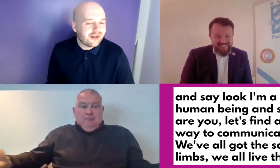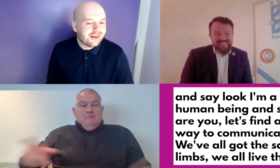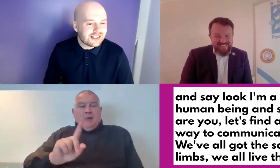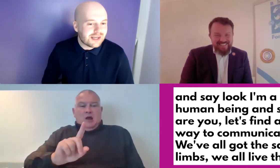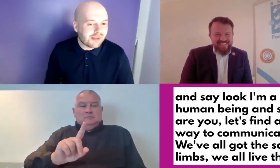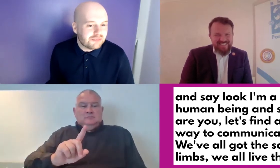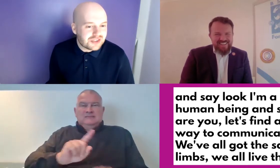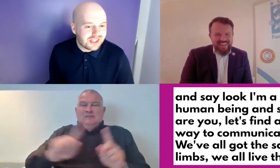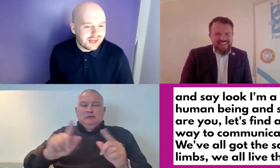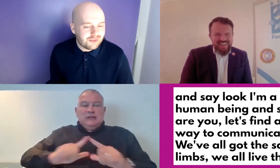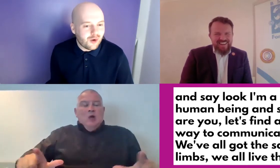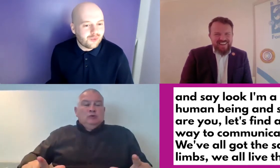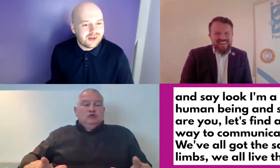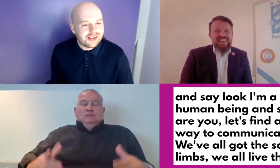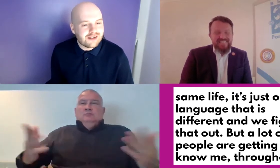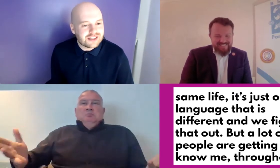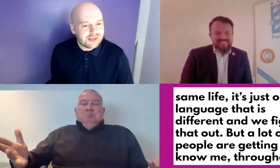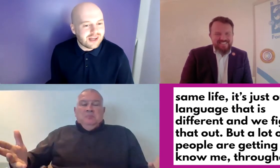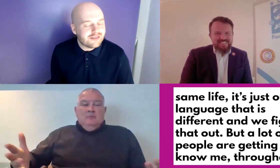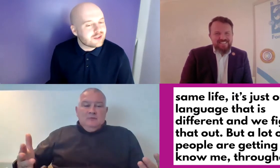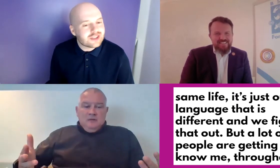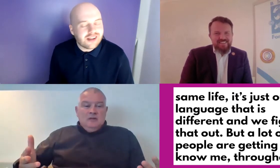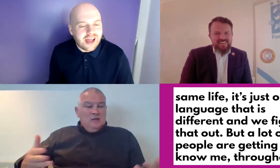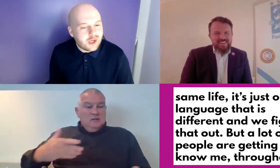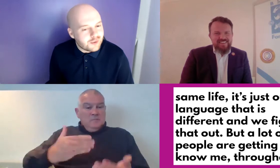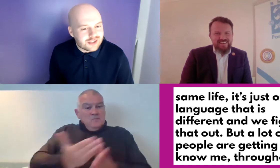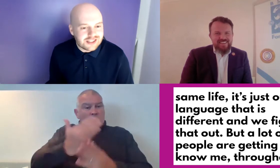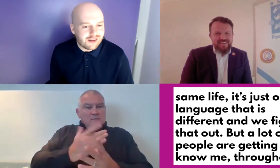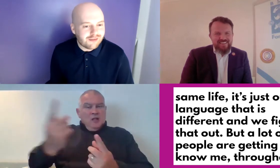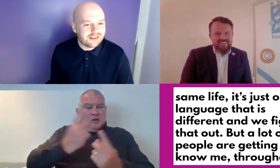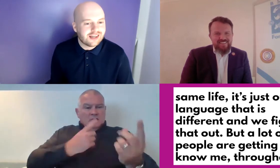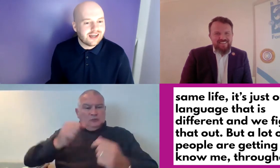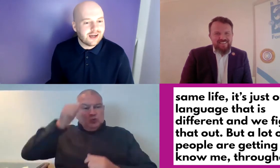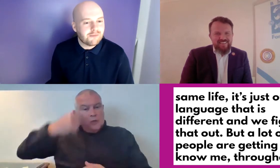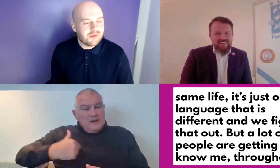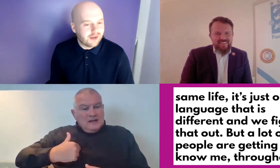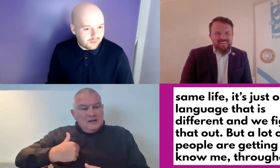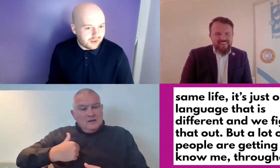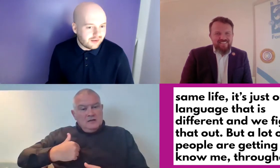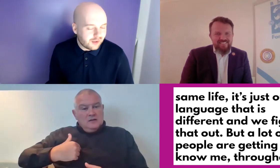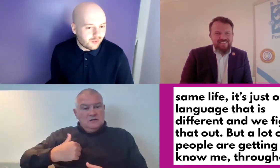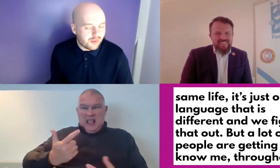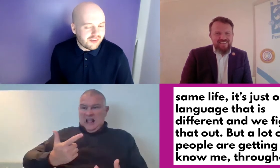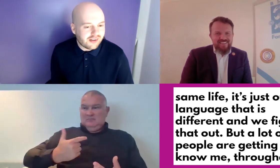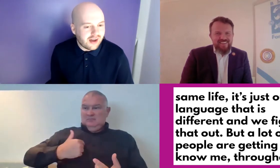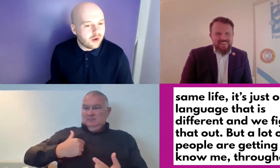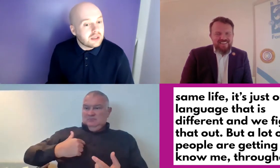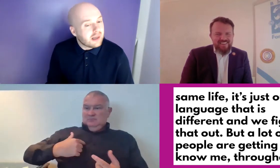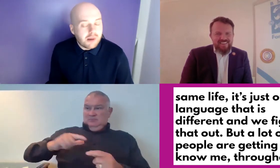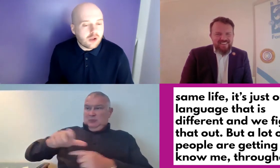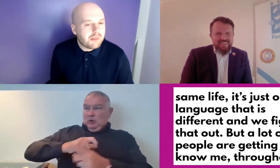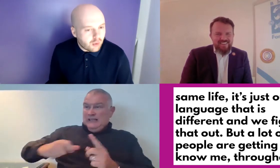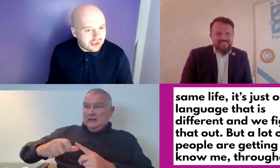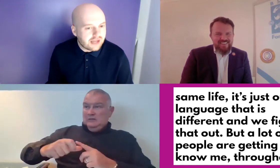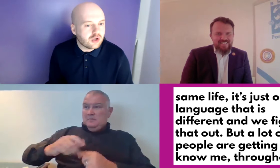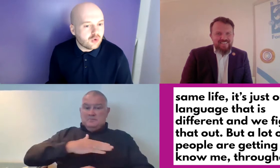got the same limbs, we all live the same life. It's just a language that's different, and we figure that out. But a